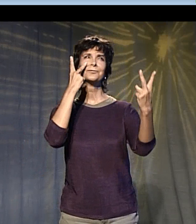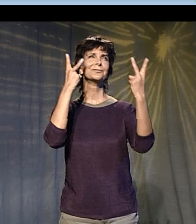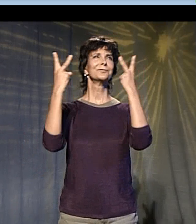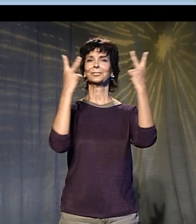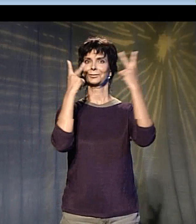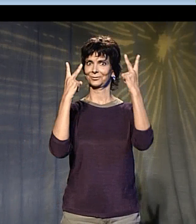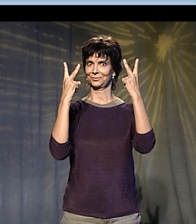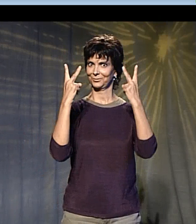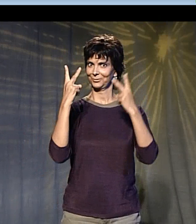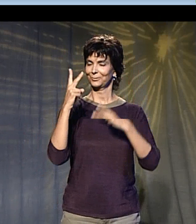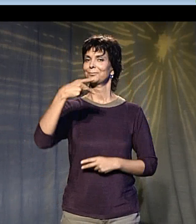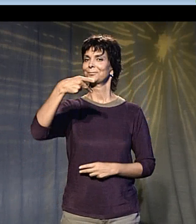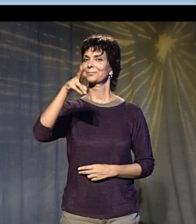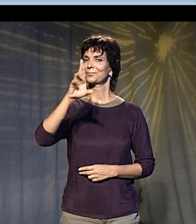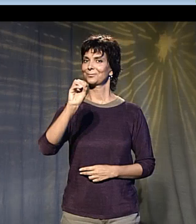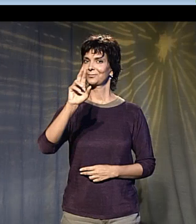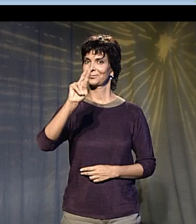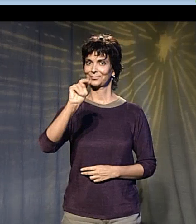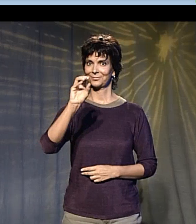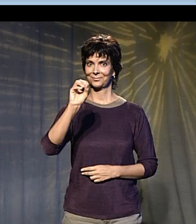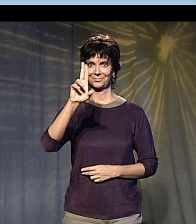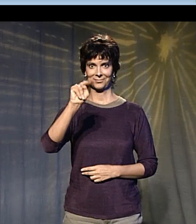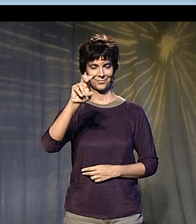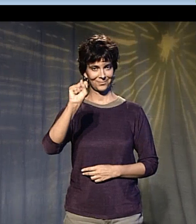ASL has many visual pronouns as well.